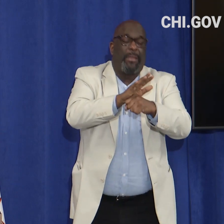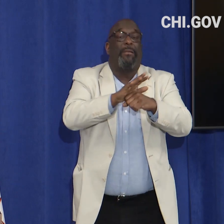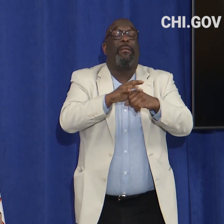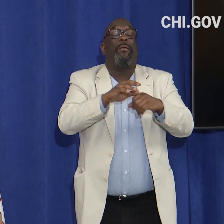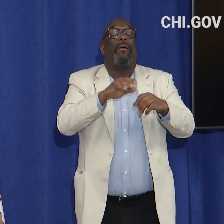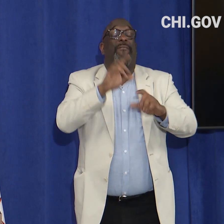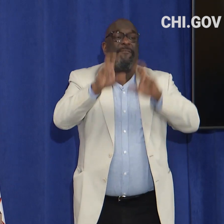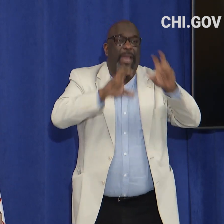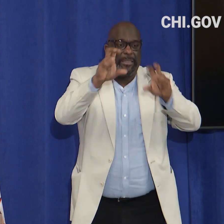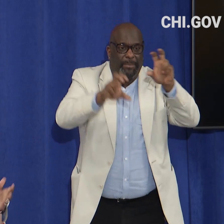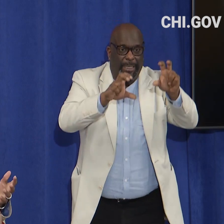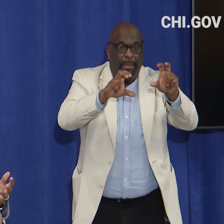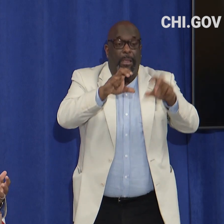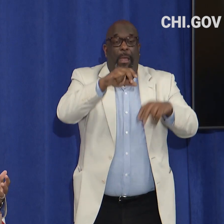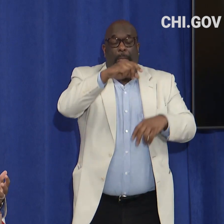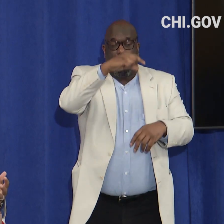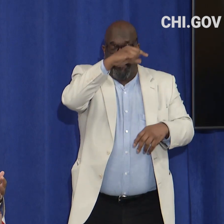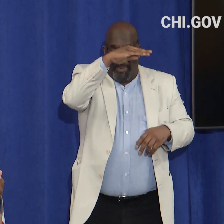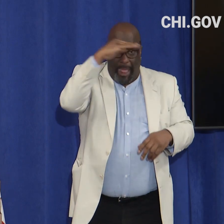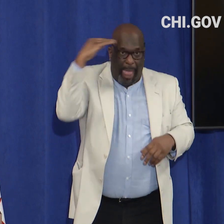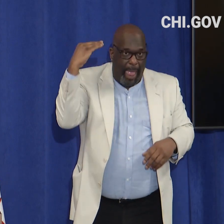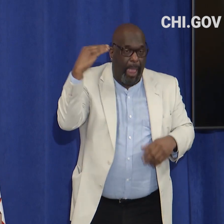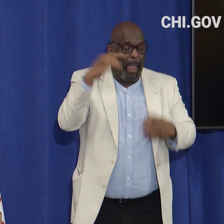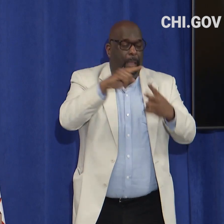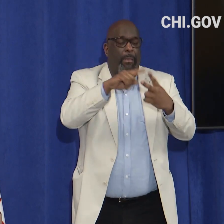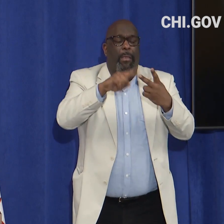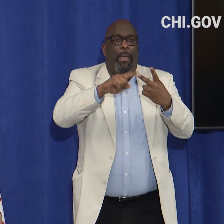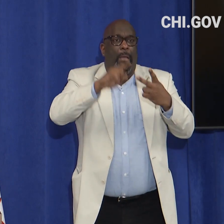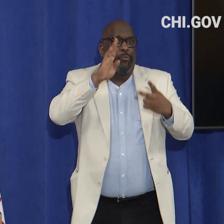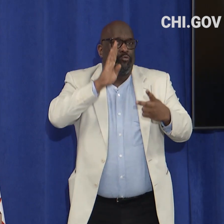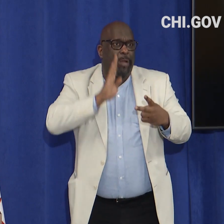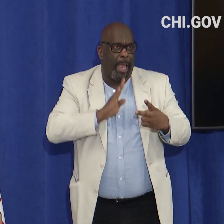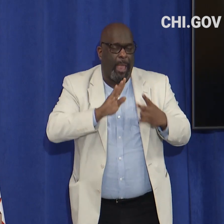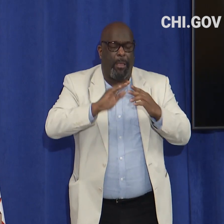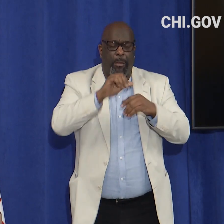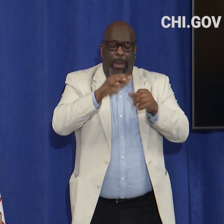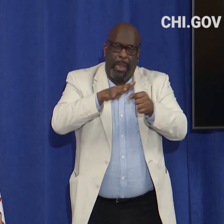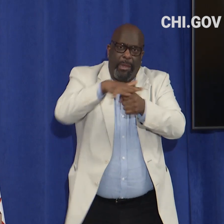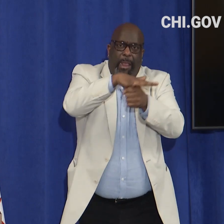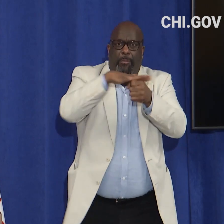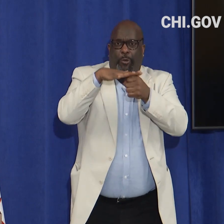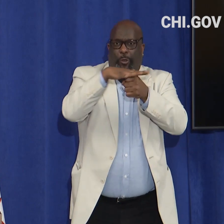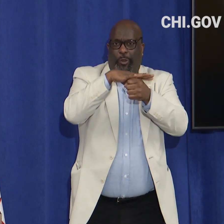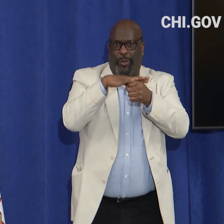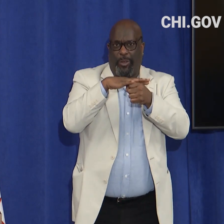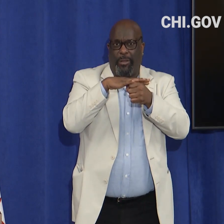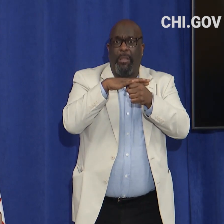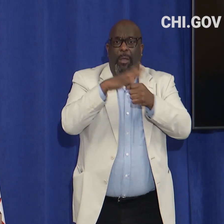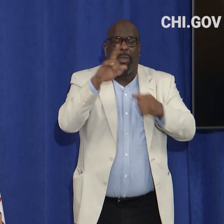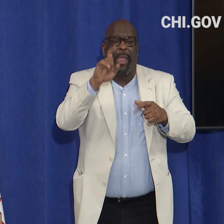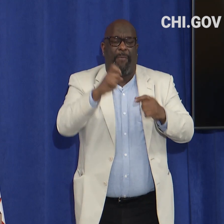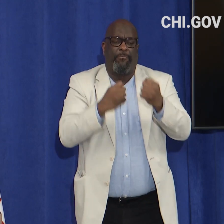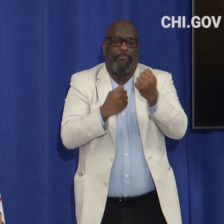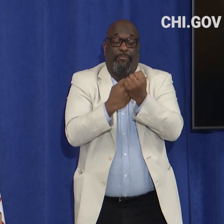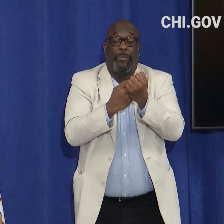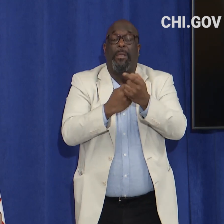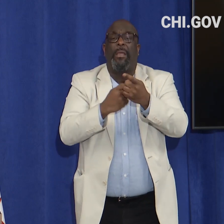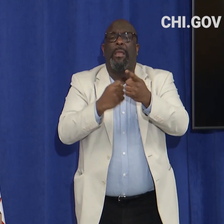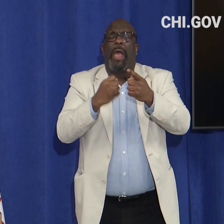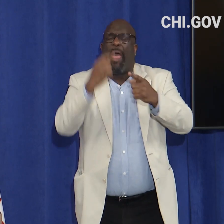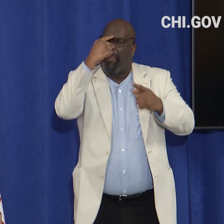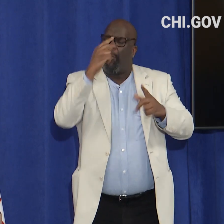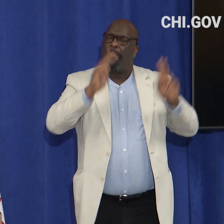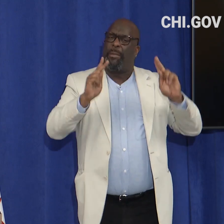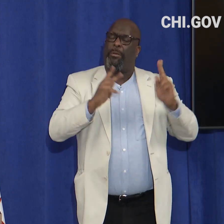haven't seen any investment truly in decades. What people are saying, I think, is